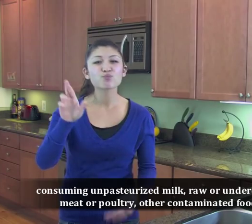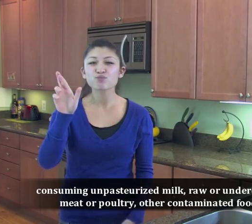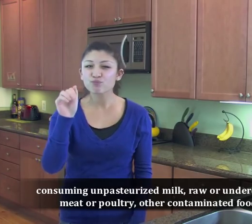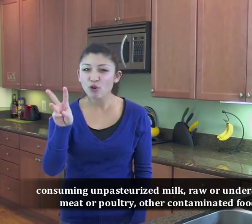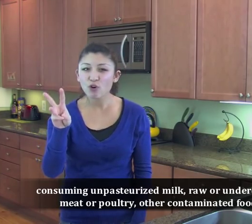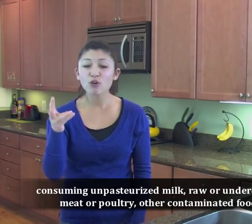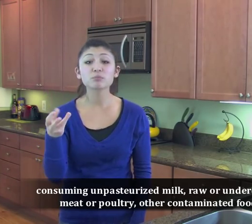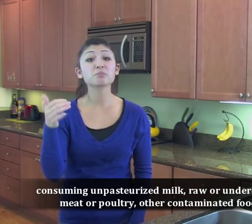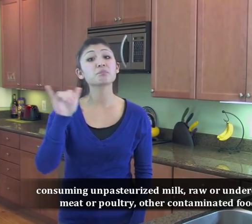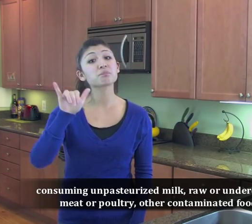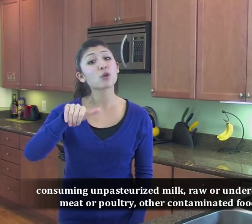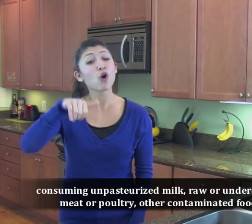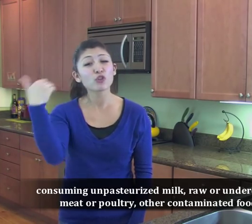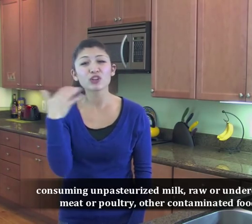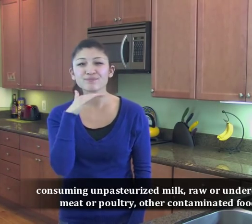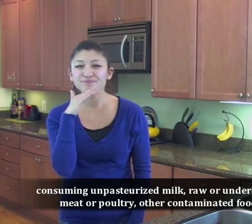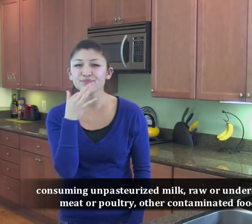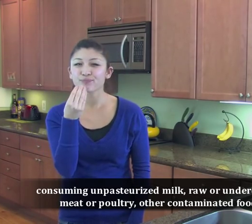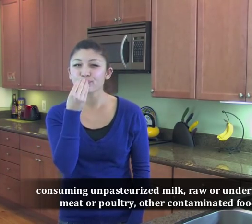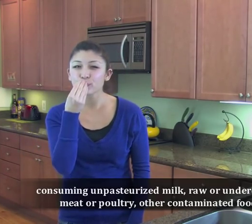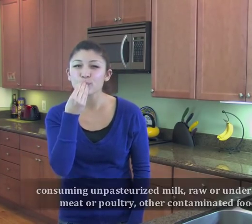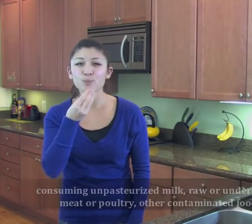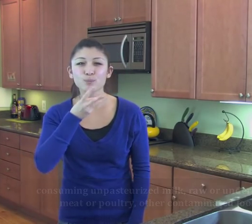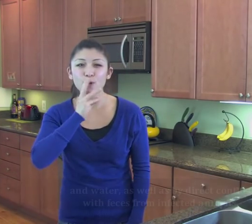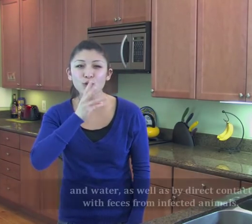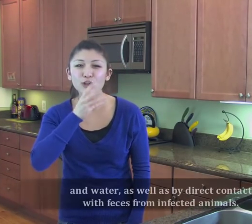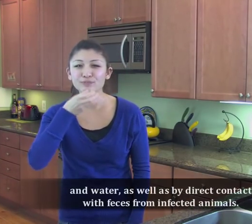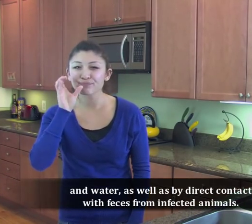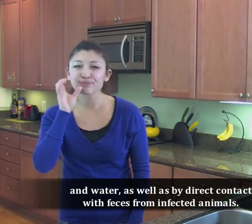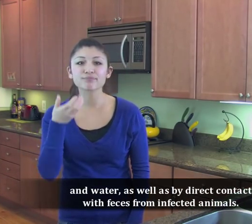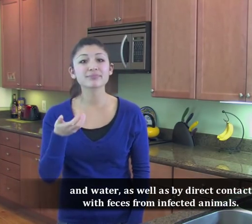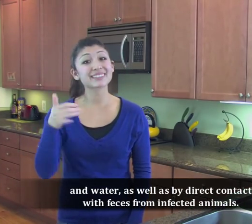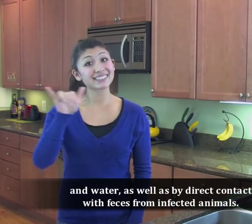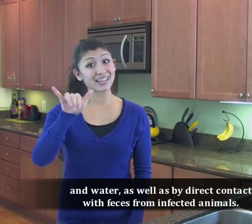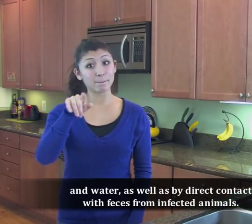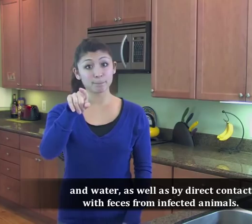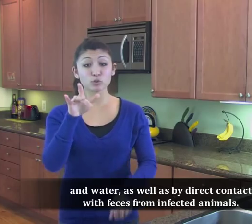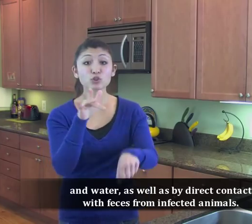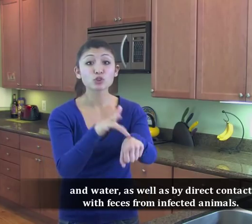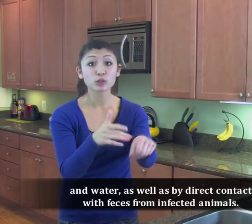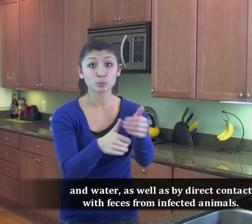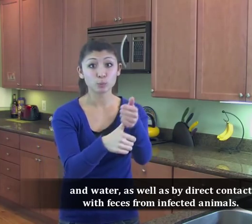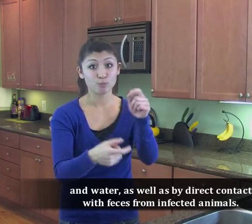and water, as well as by direct contact with contaminated feces from infected animals.